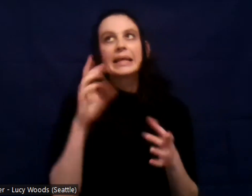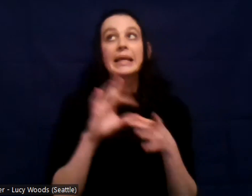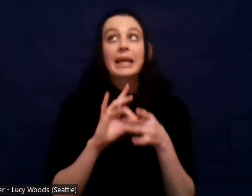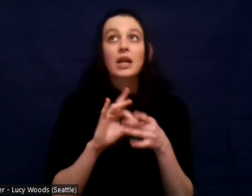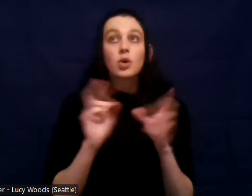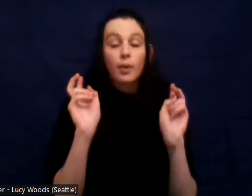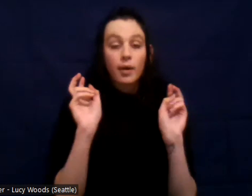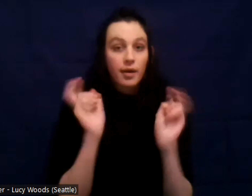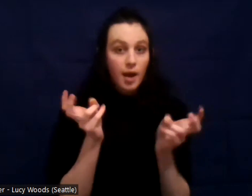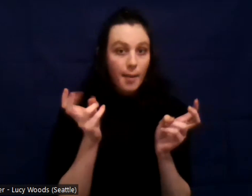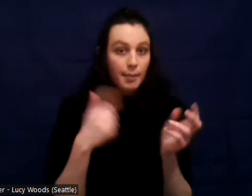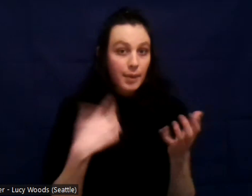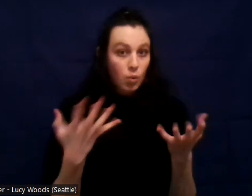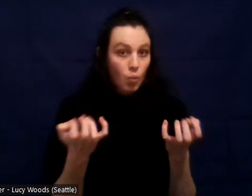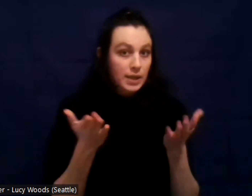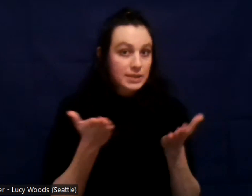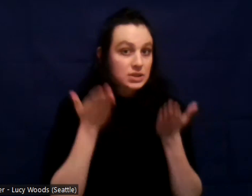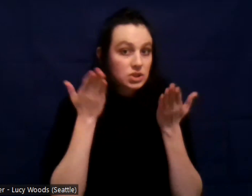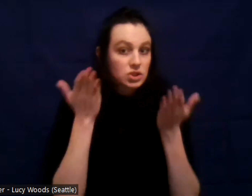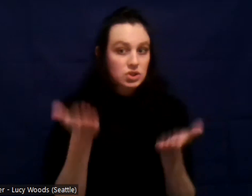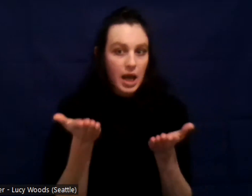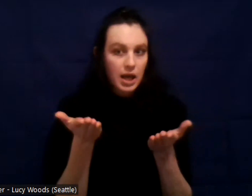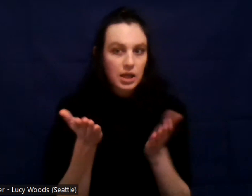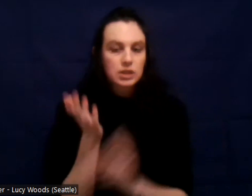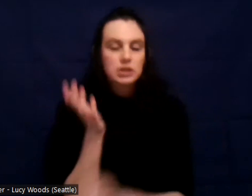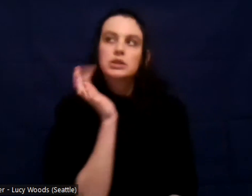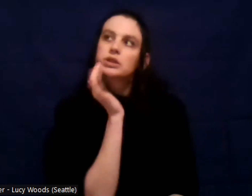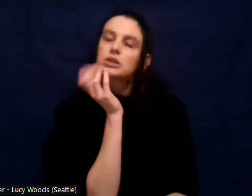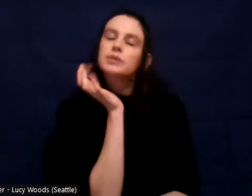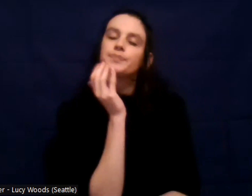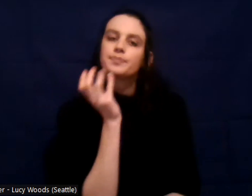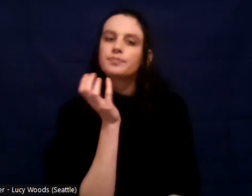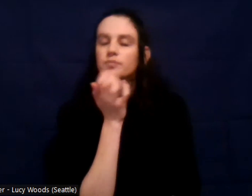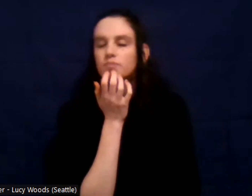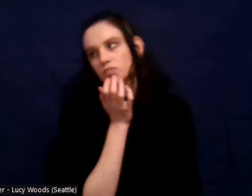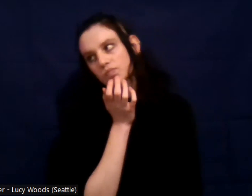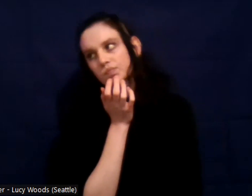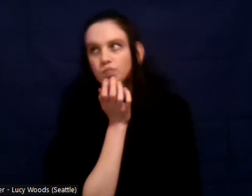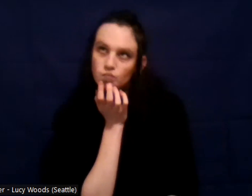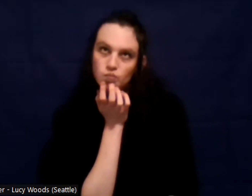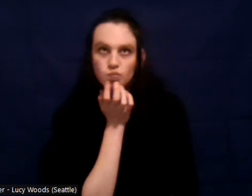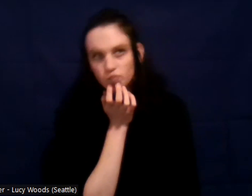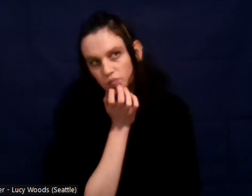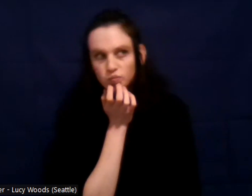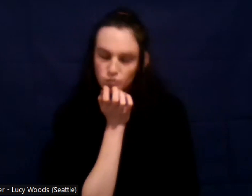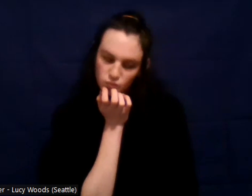topic for the last 30 minutes of the meeting, um,